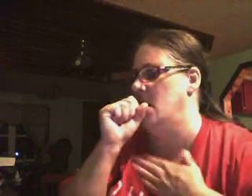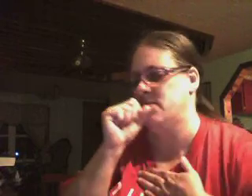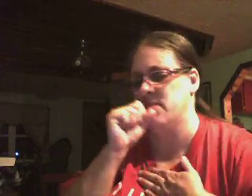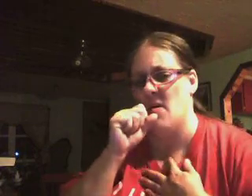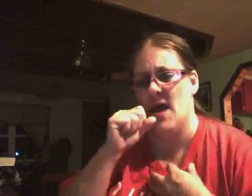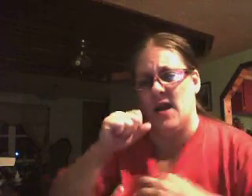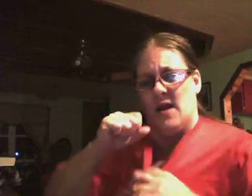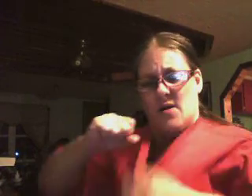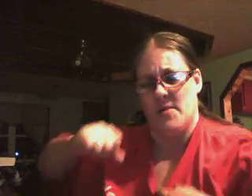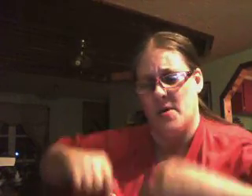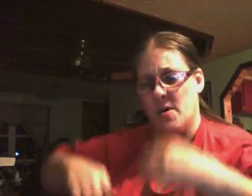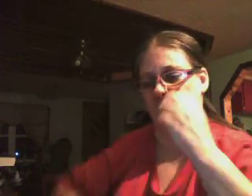while. Sorry, I can't clear my throat.